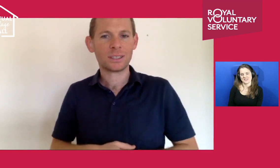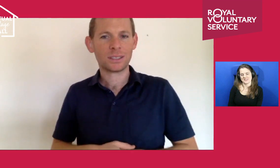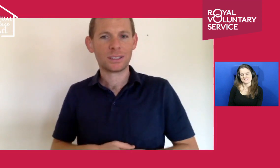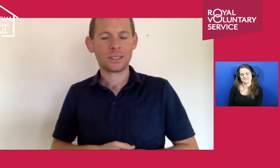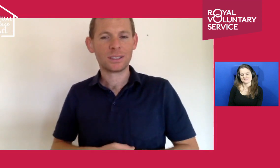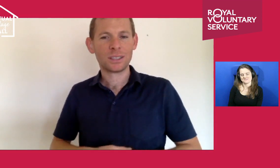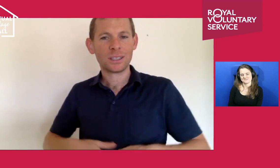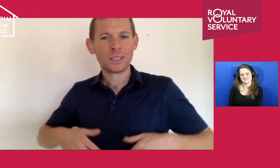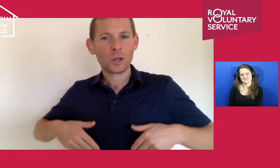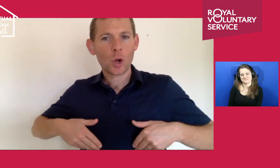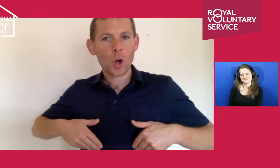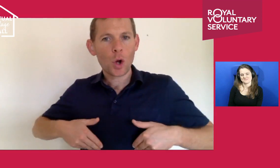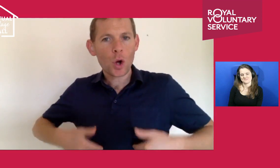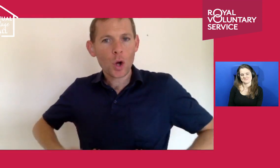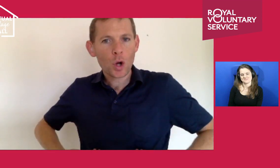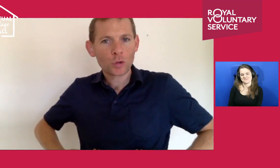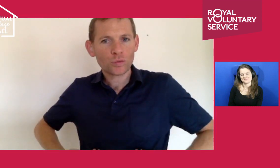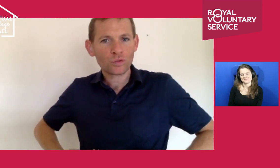Hungry.